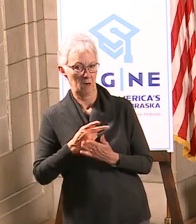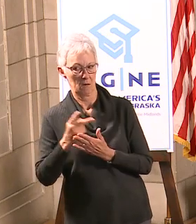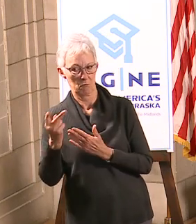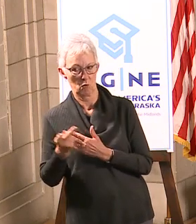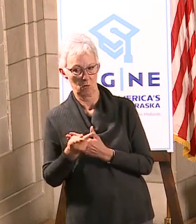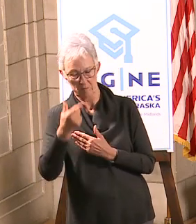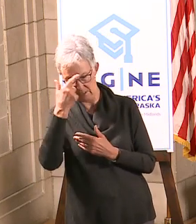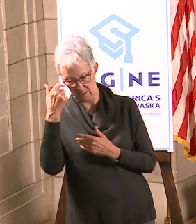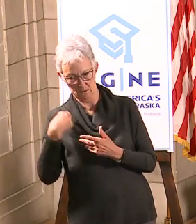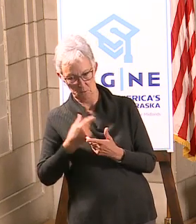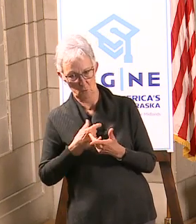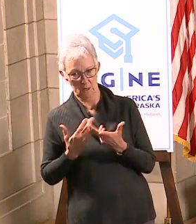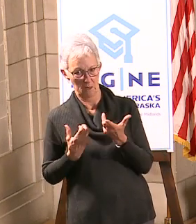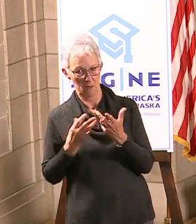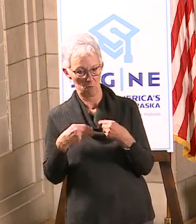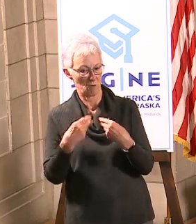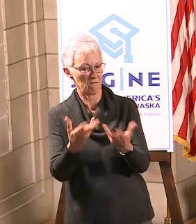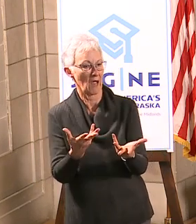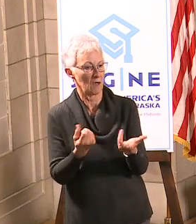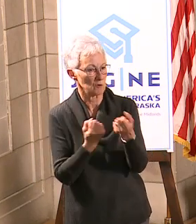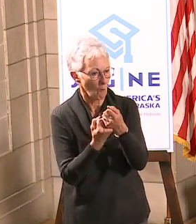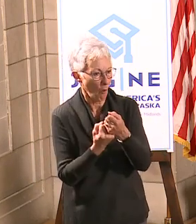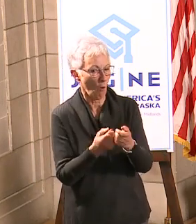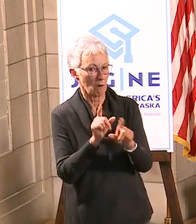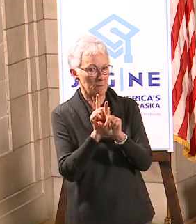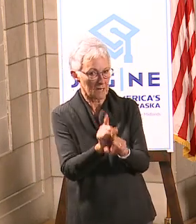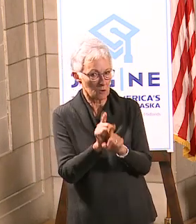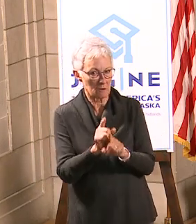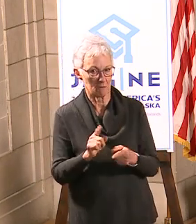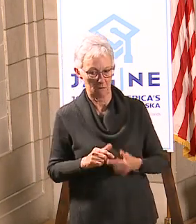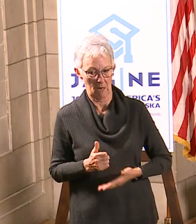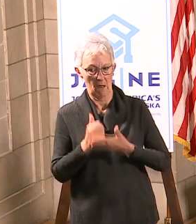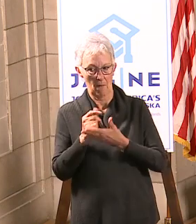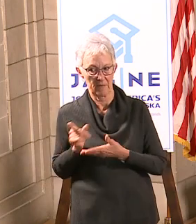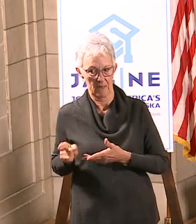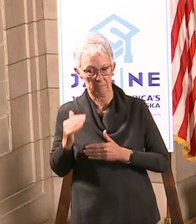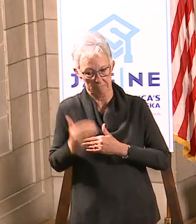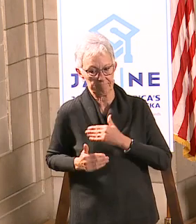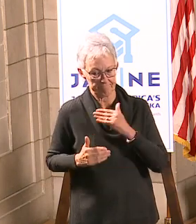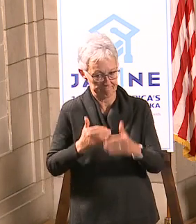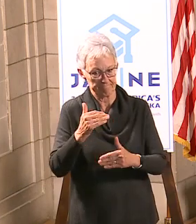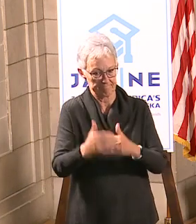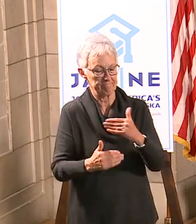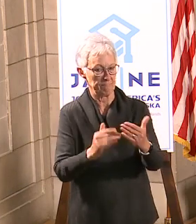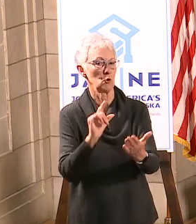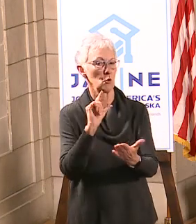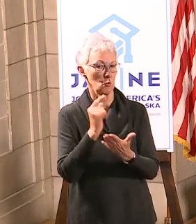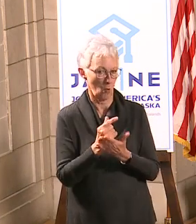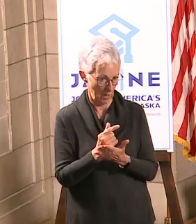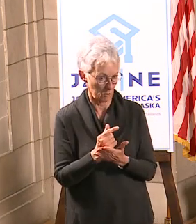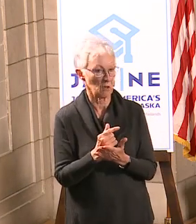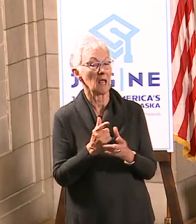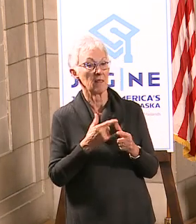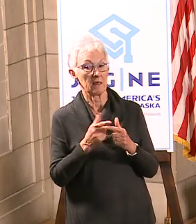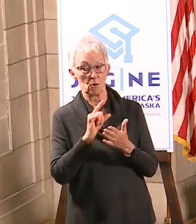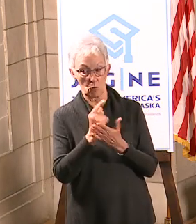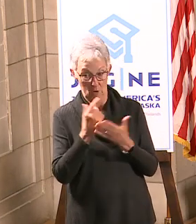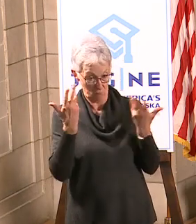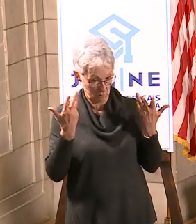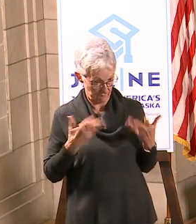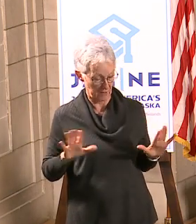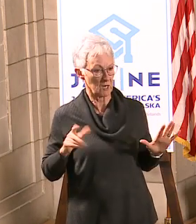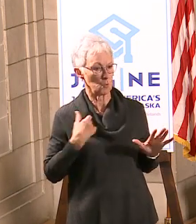their academic achievement, to get to graduation, to get through graduation, and then support these students after